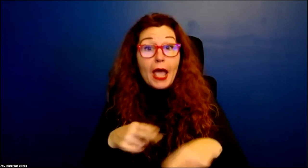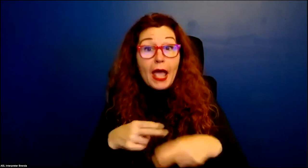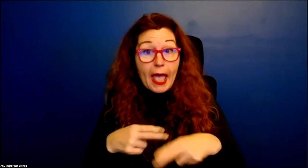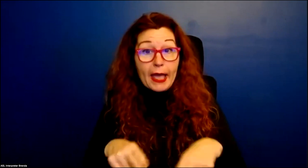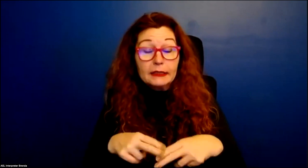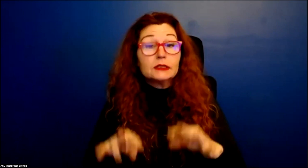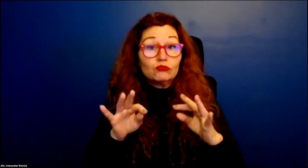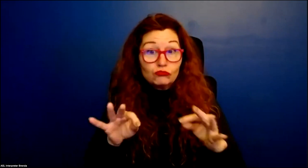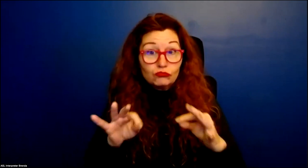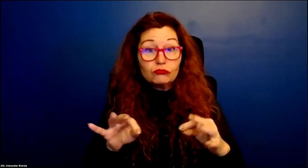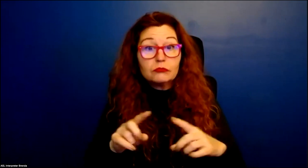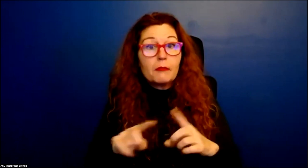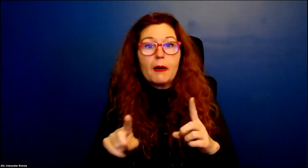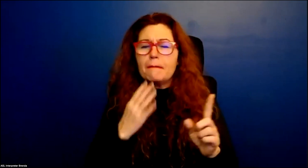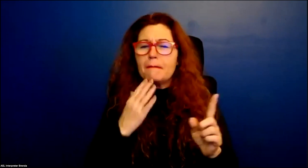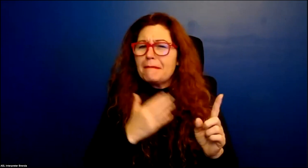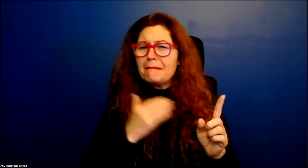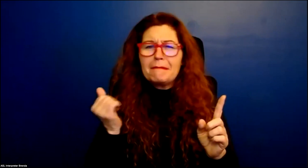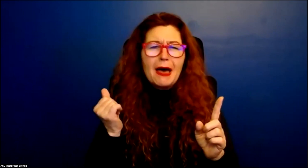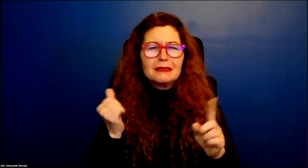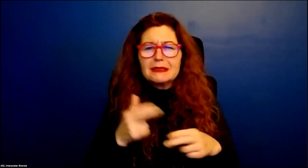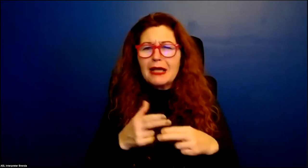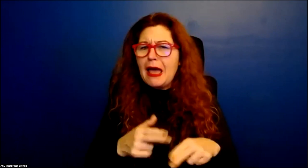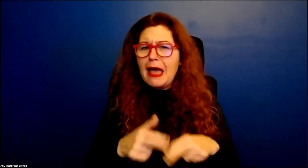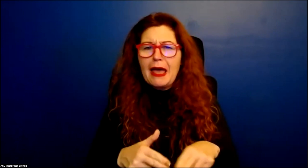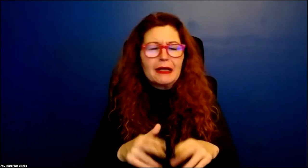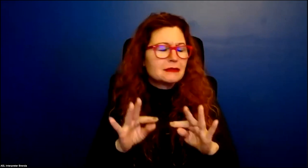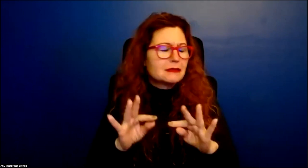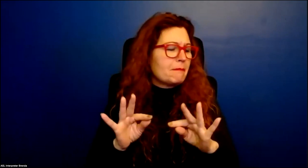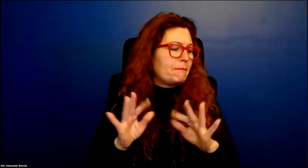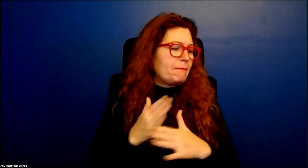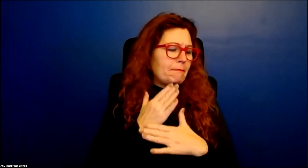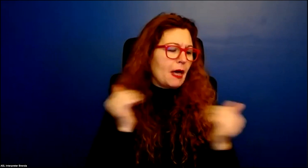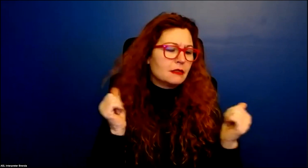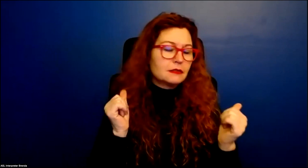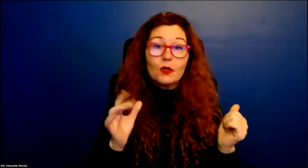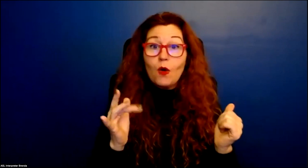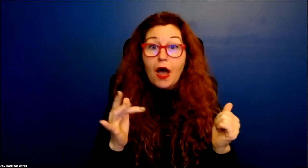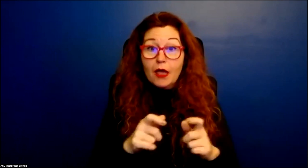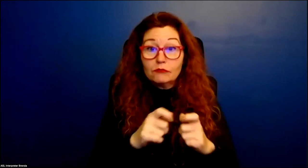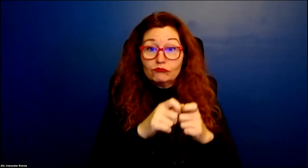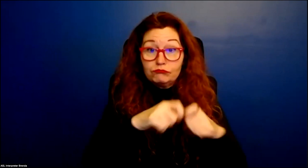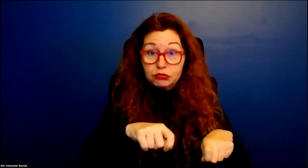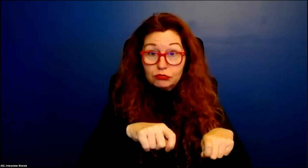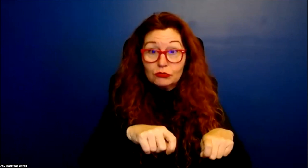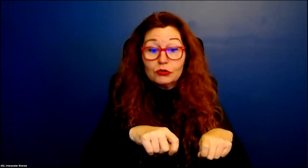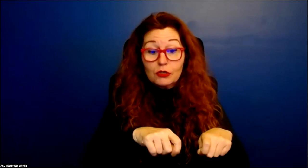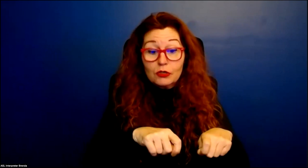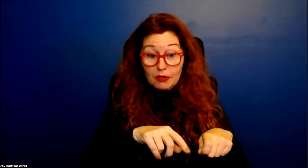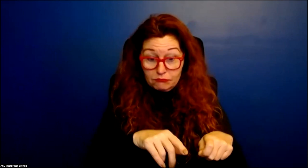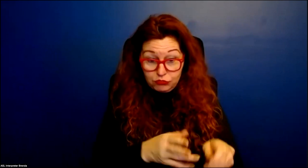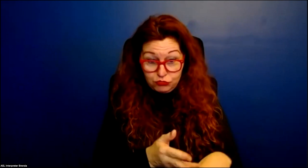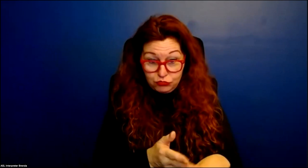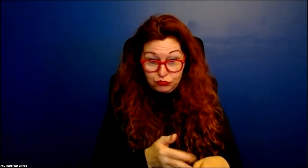but I get the most perfect eggs every single time because I crack an egg, fry it on one side, and I